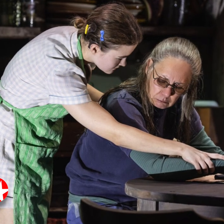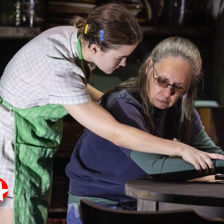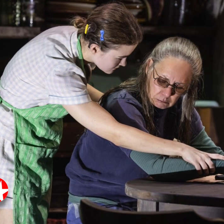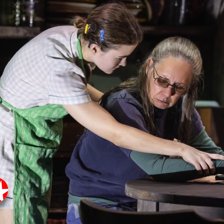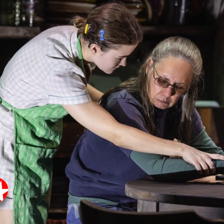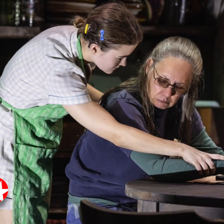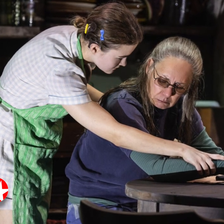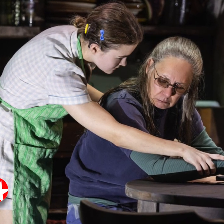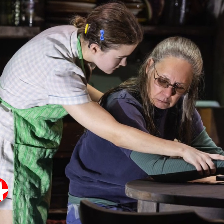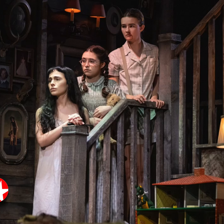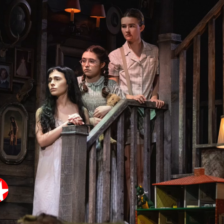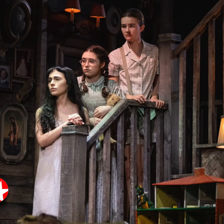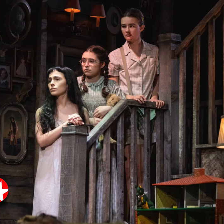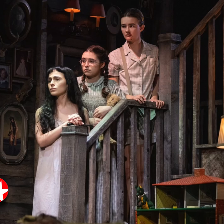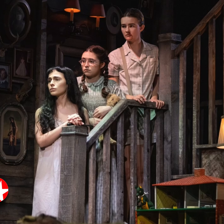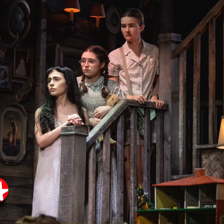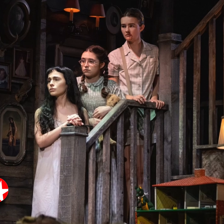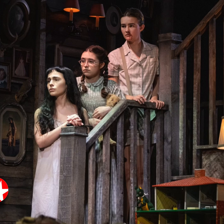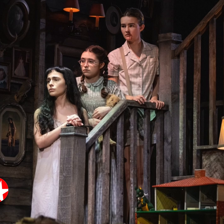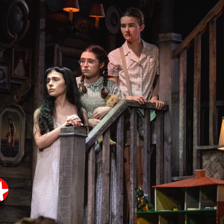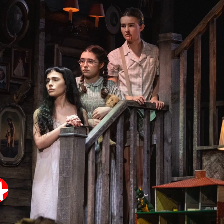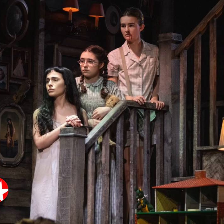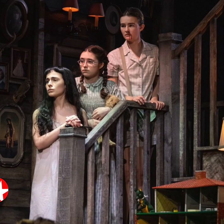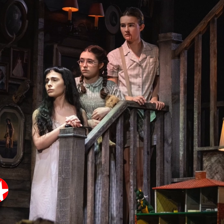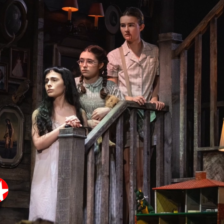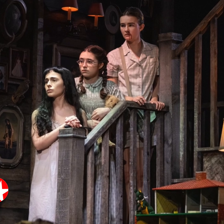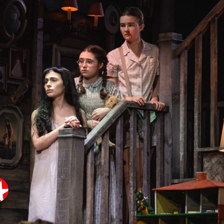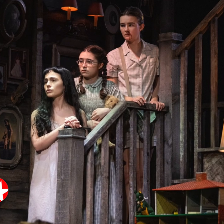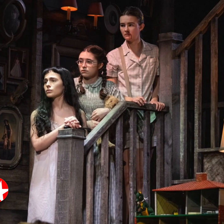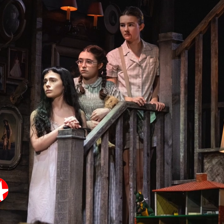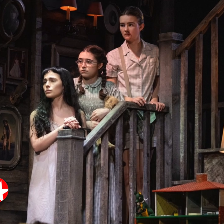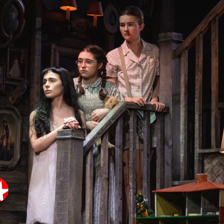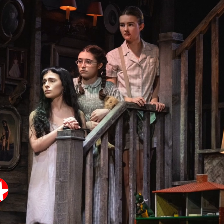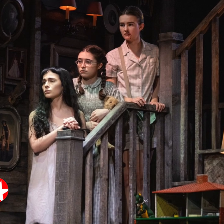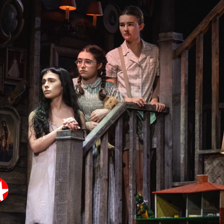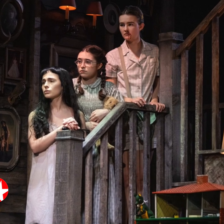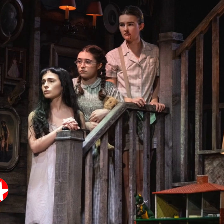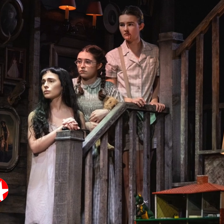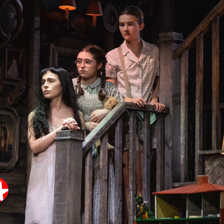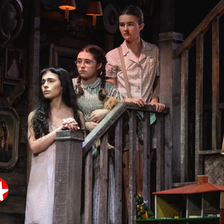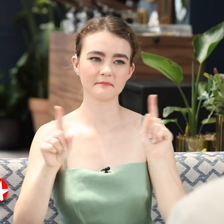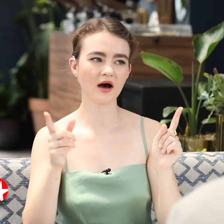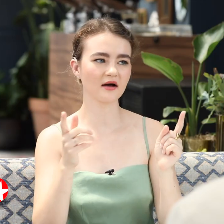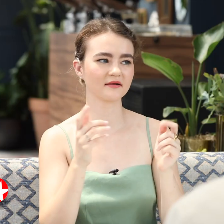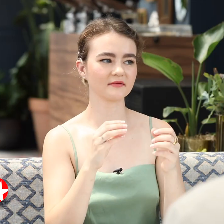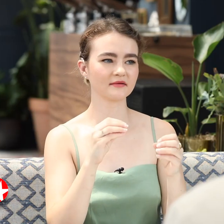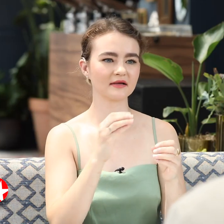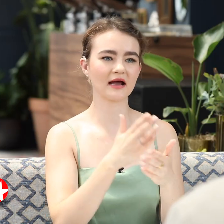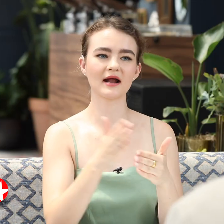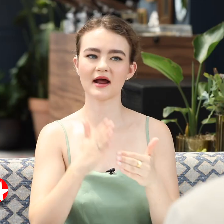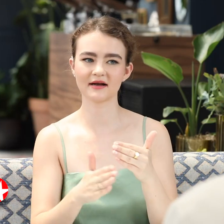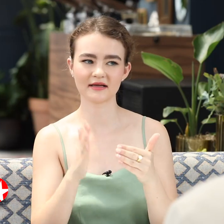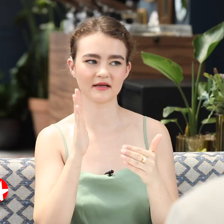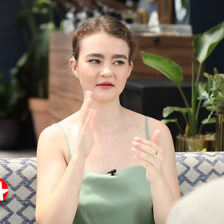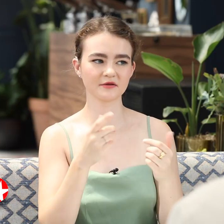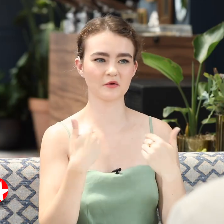a horror play. It's a psychological thriller. It's very nuanced. The audiences are trying to figure out what's